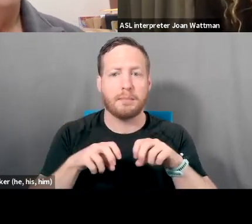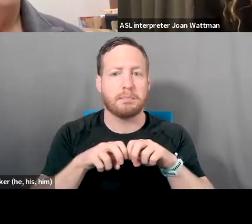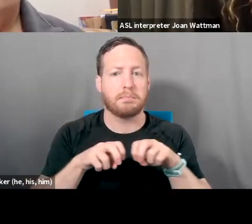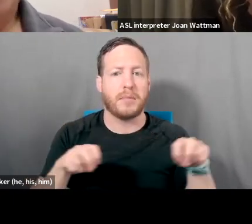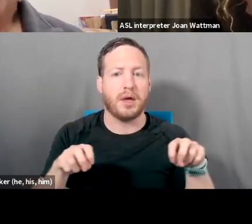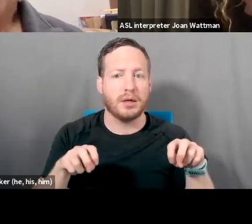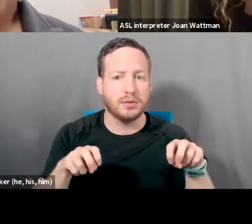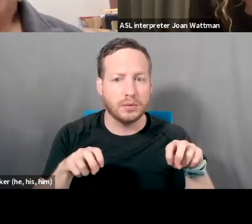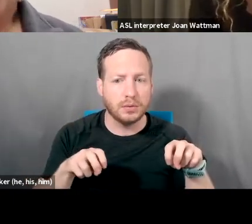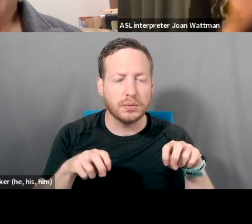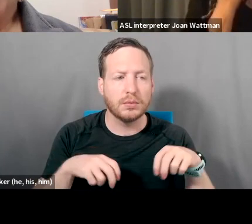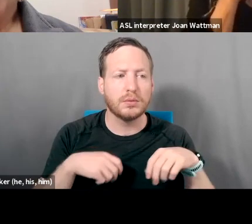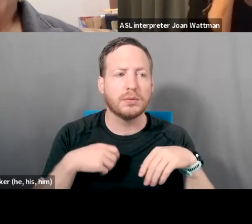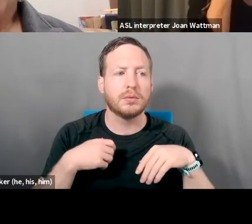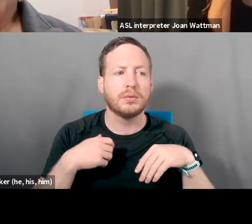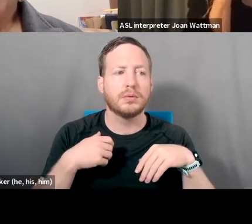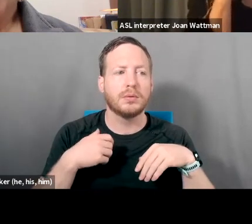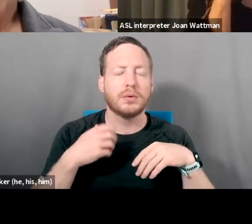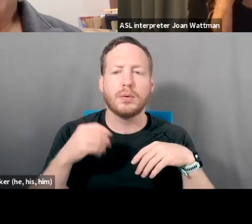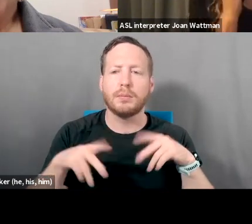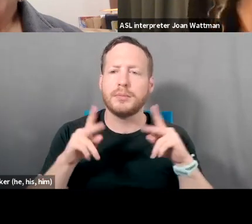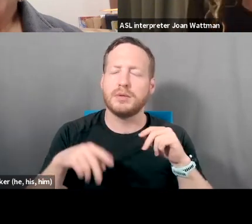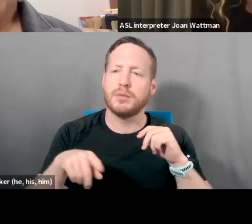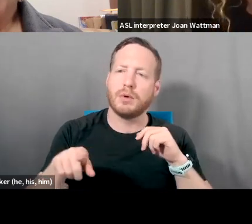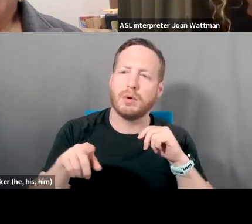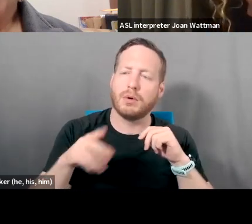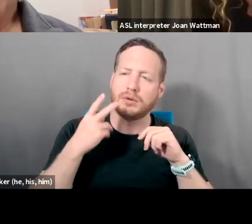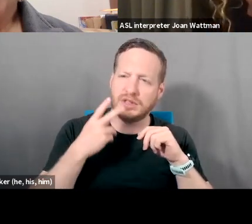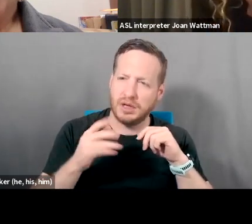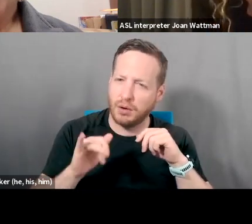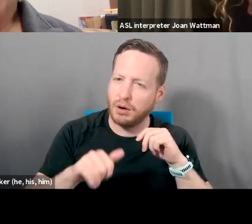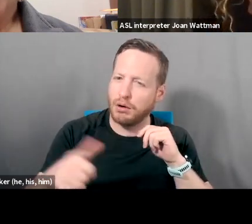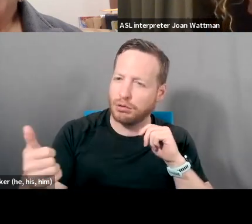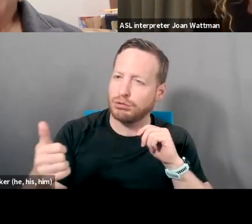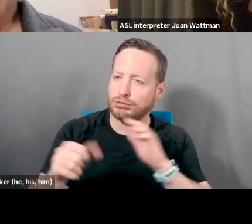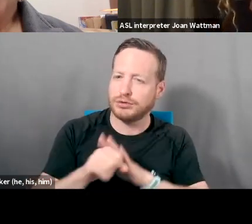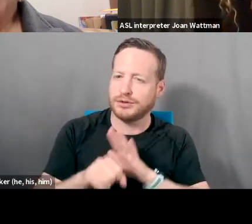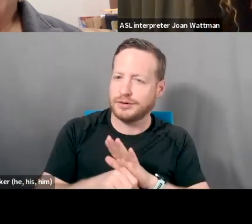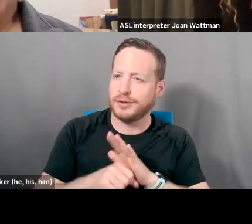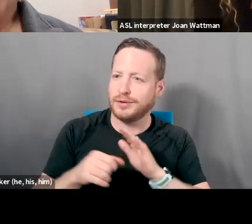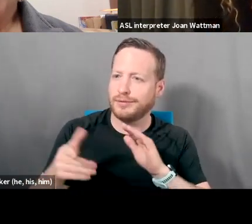thinking about people who are presenting and then have a panel.